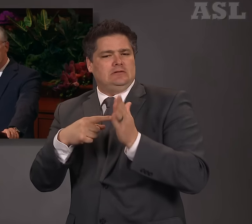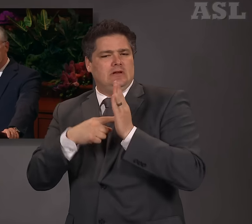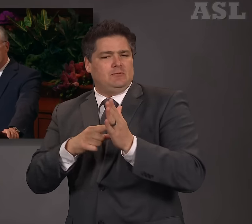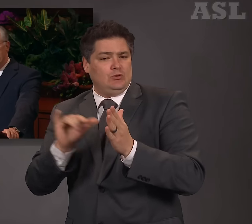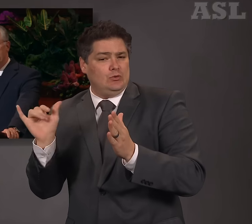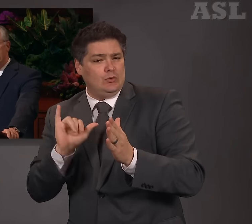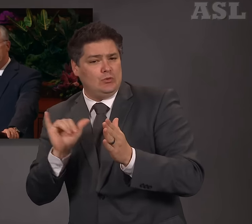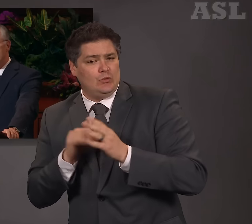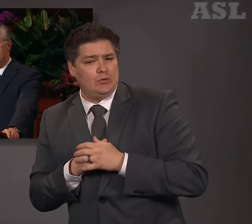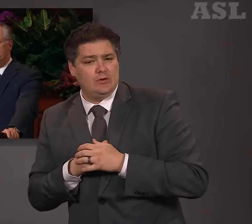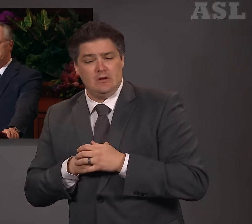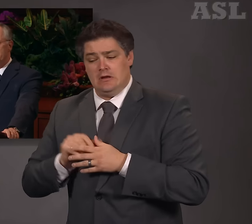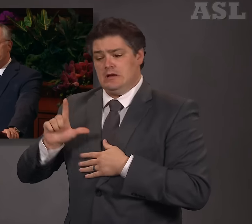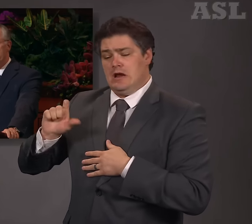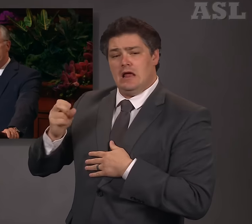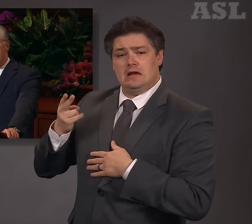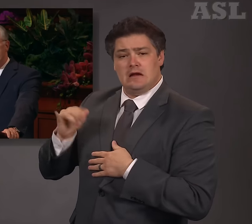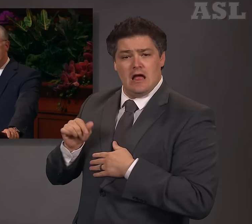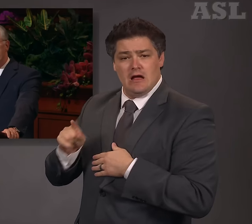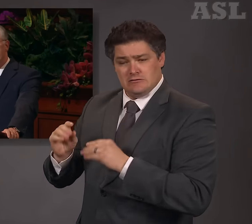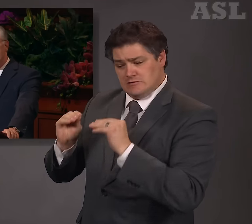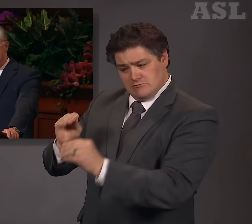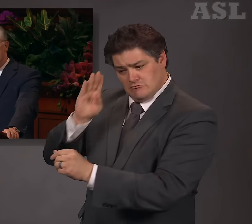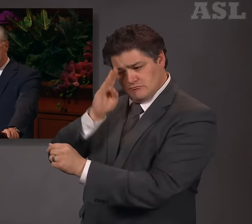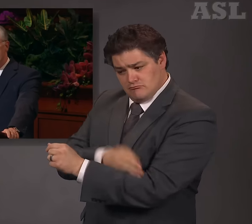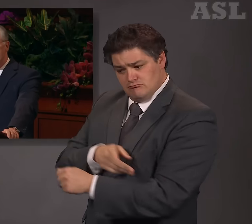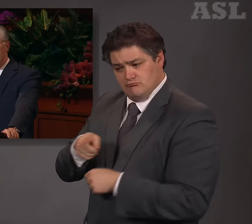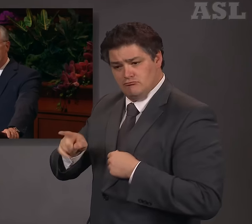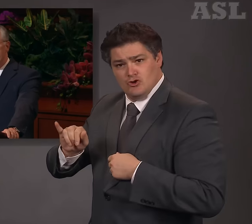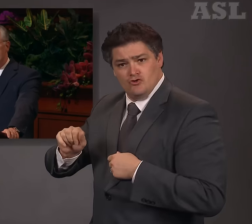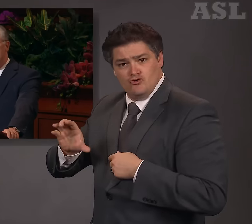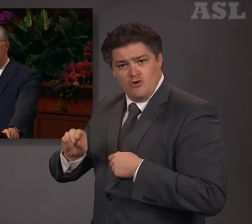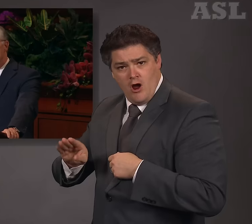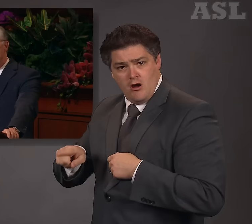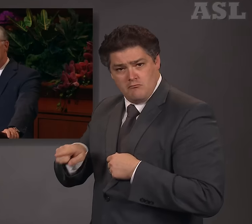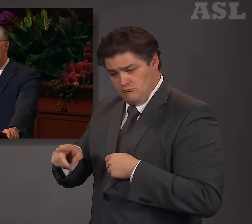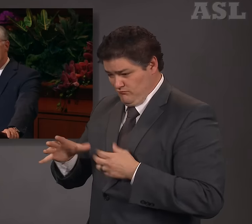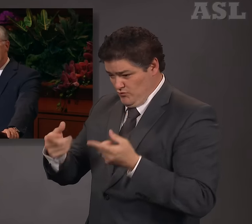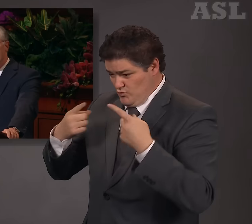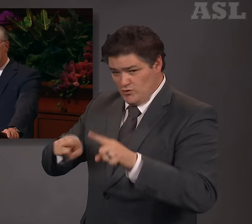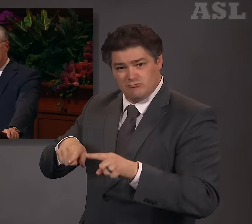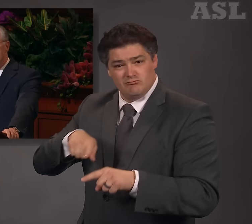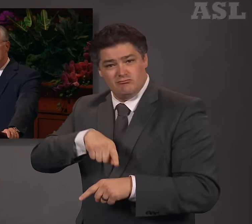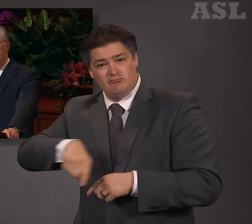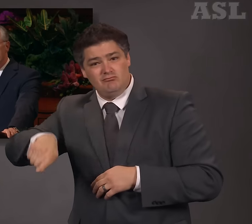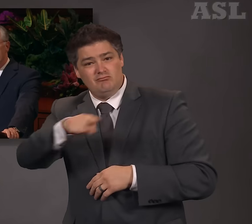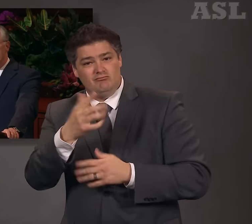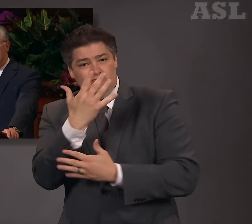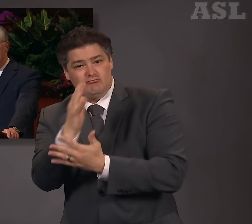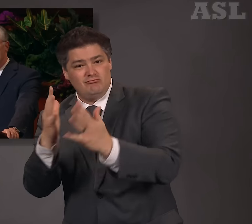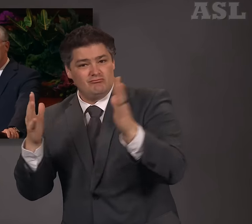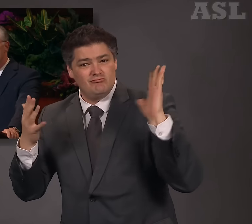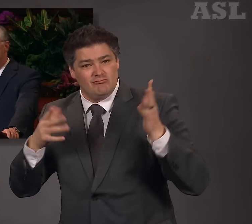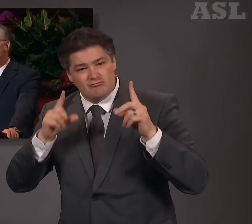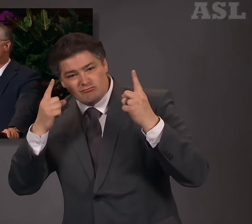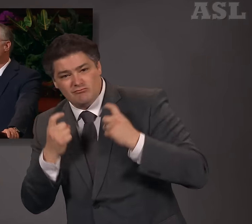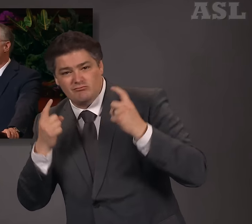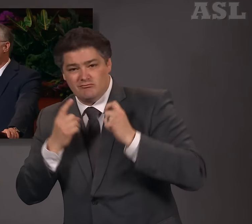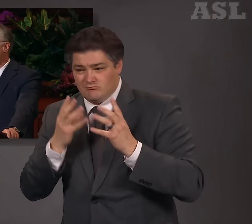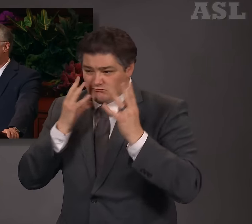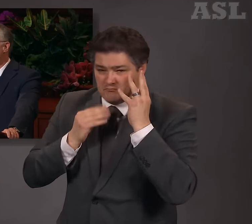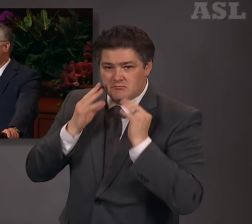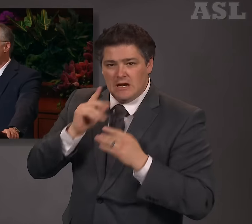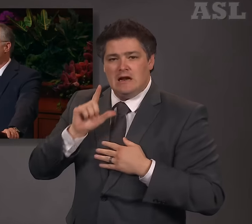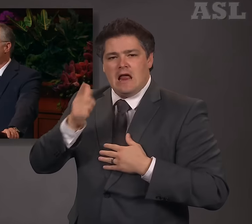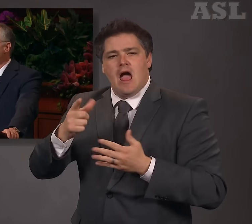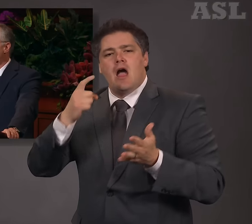examples. Lehi taught his son Jacob that the afflictions he suffered in the wilderness helped him know the greatness of